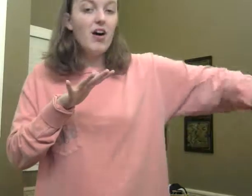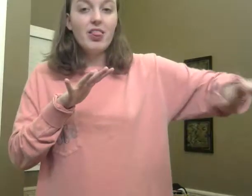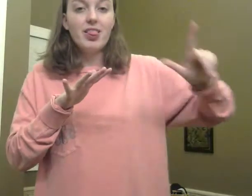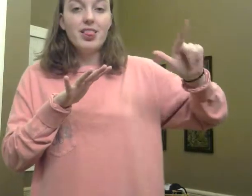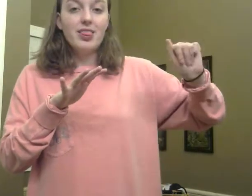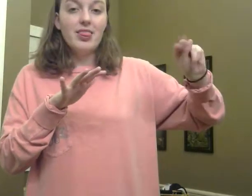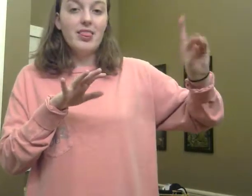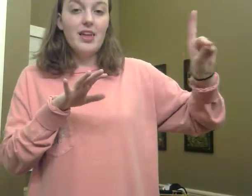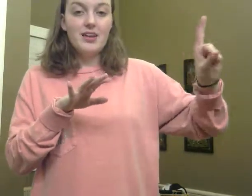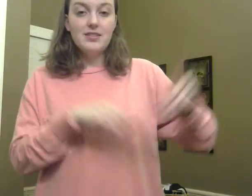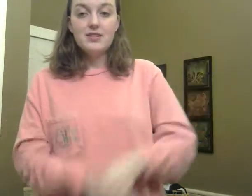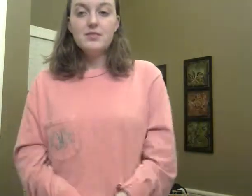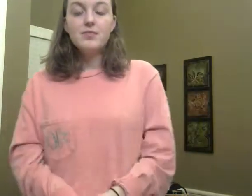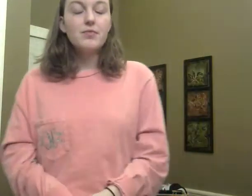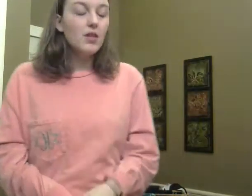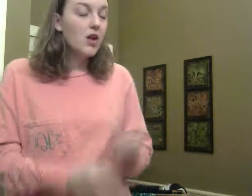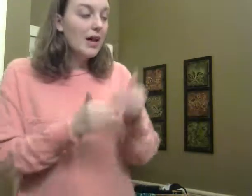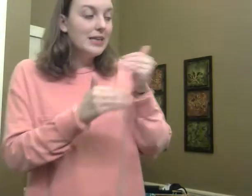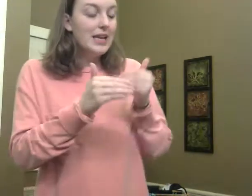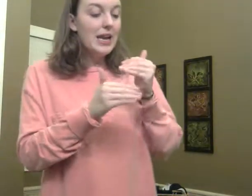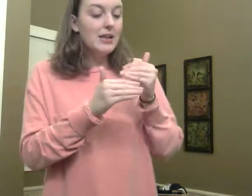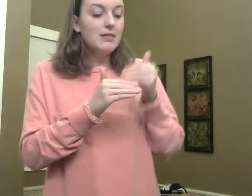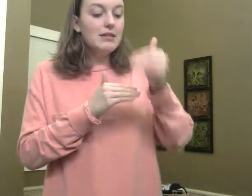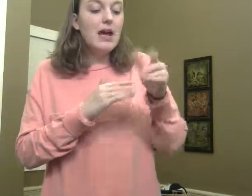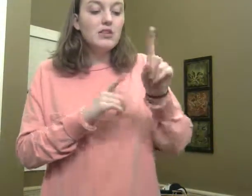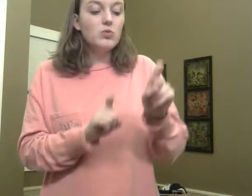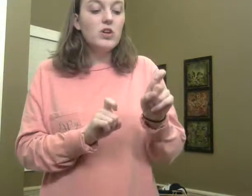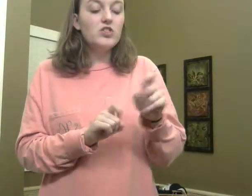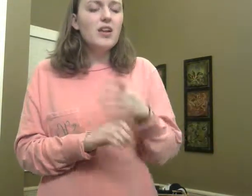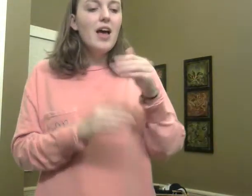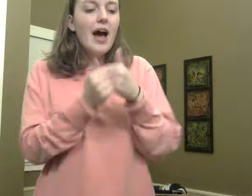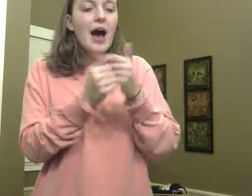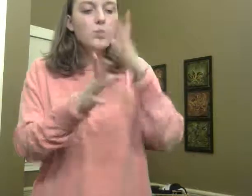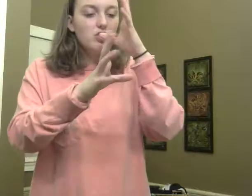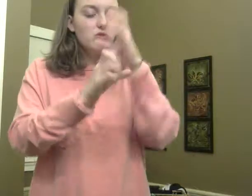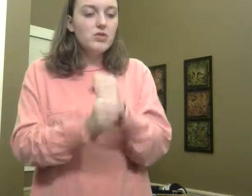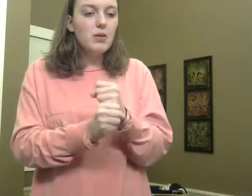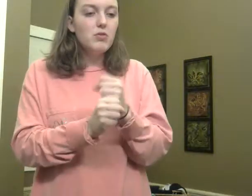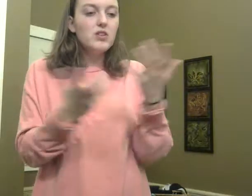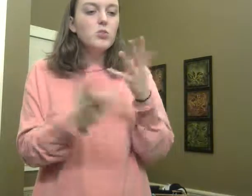next one, Josh, answer this one for me. How would you summarize what water striders eat?